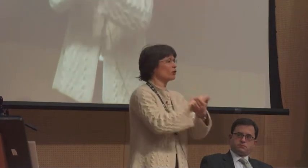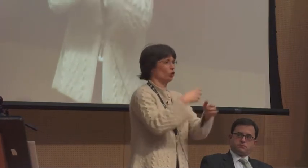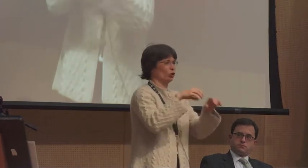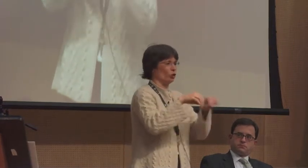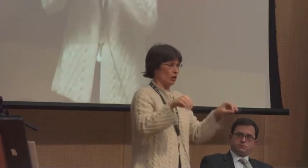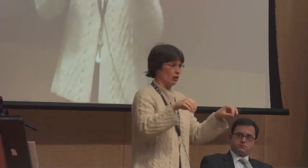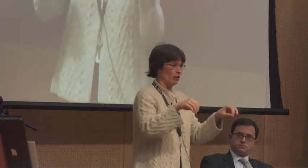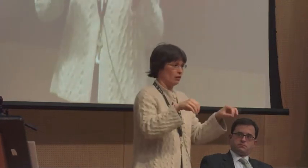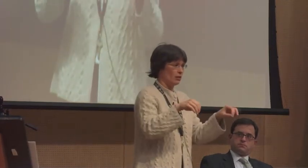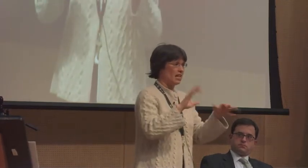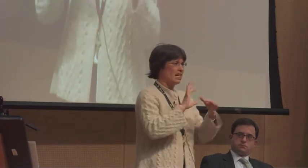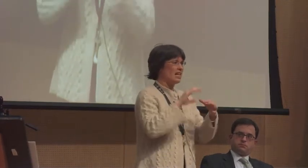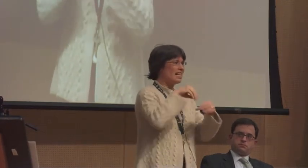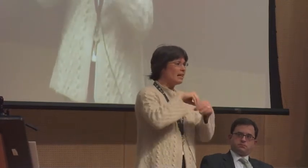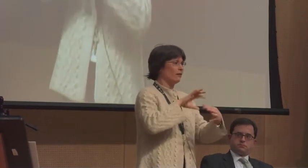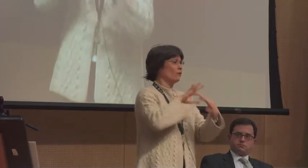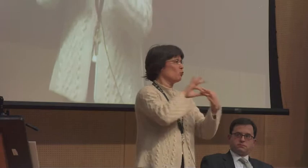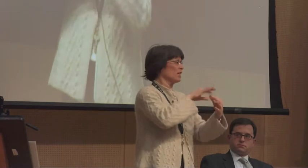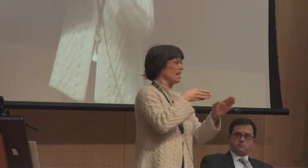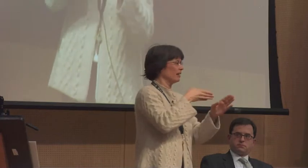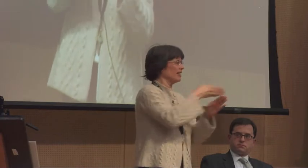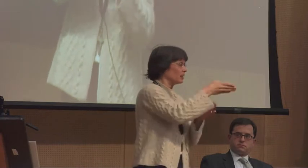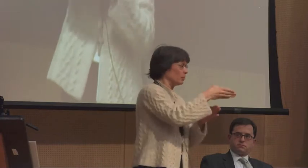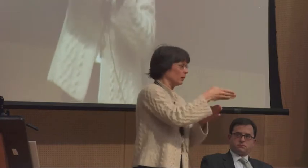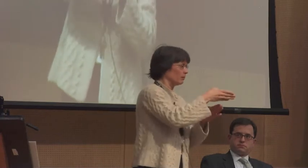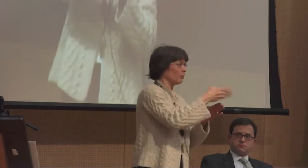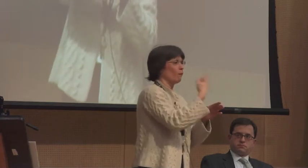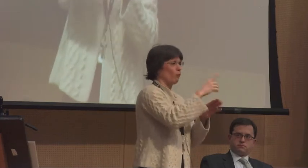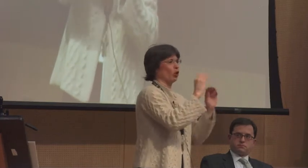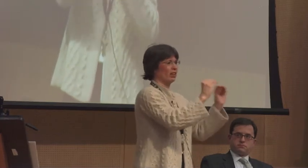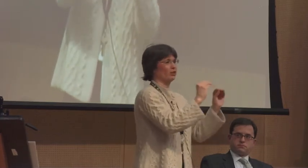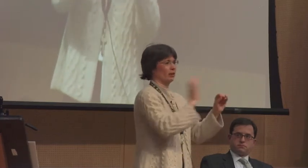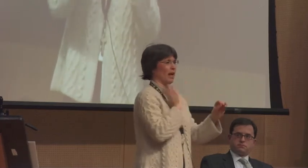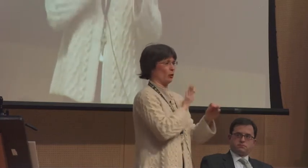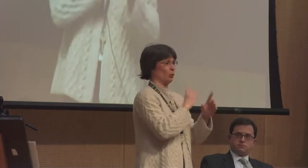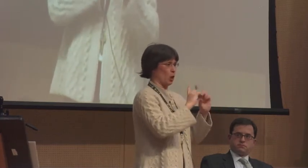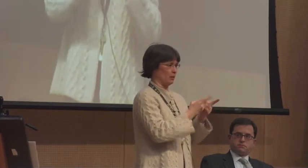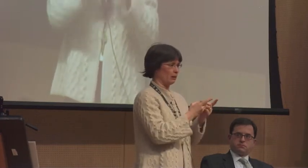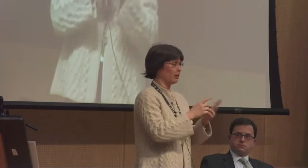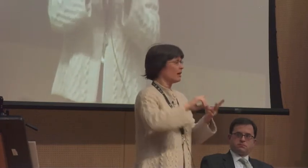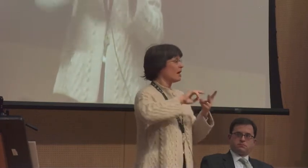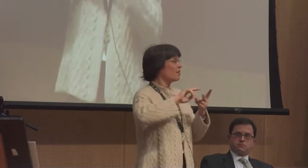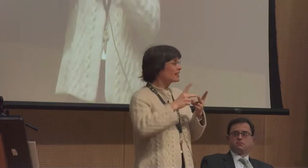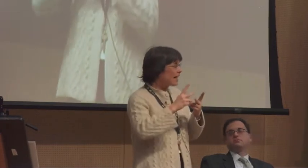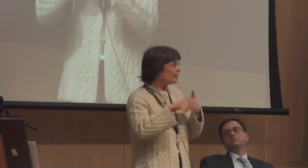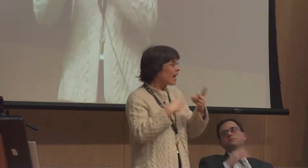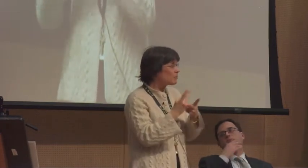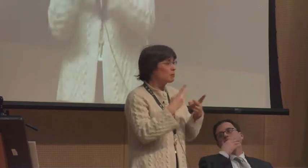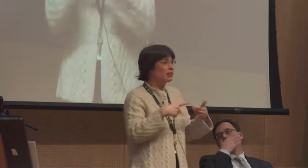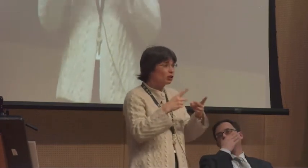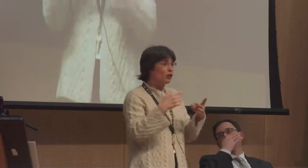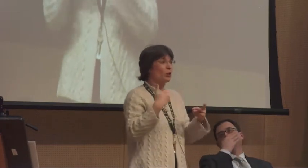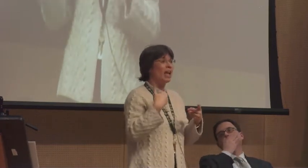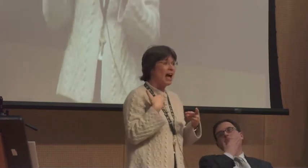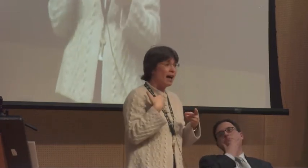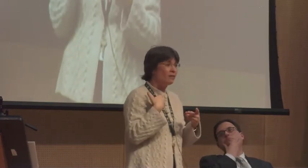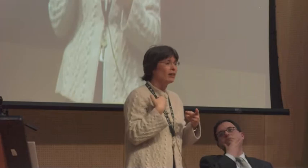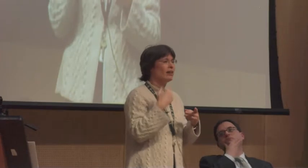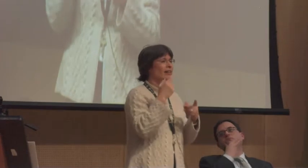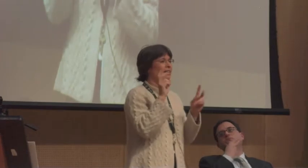master's degree in the related discipline for teaching in our department. The second type of position that we have